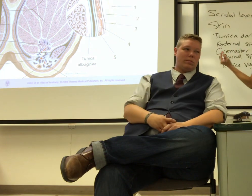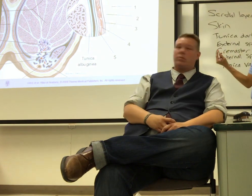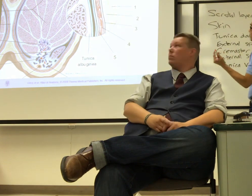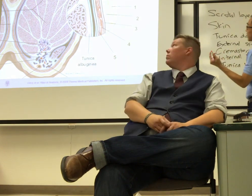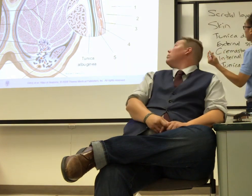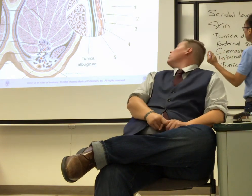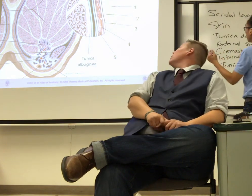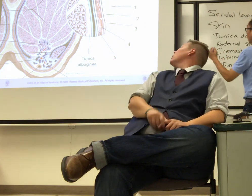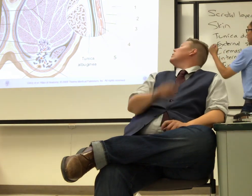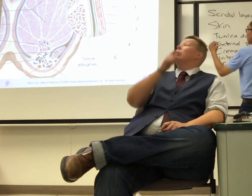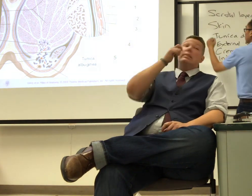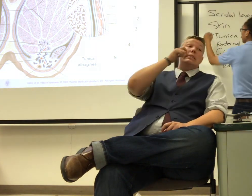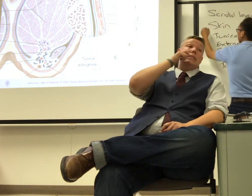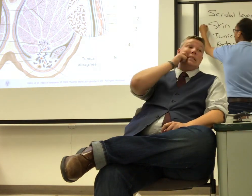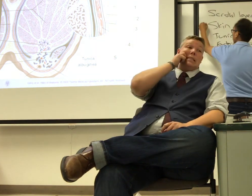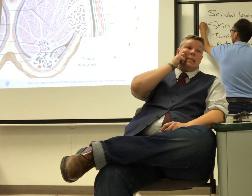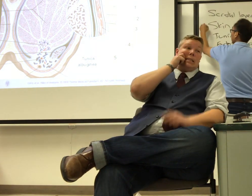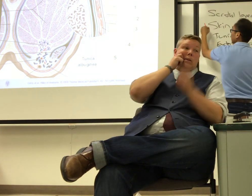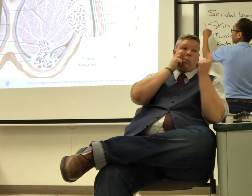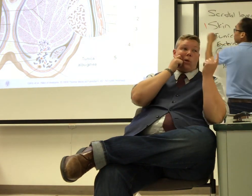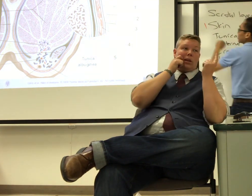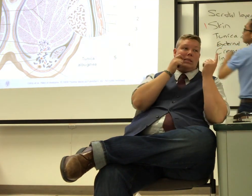You got skin, number 1.